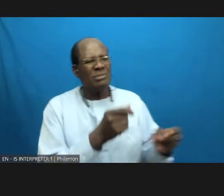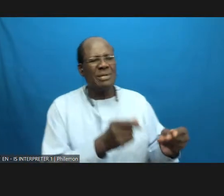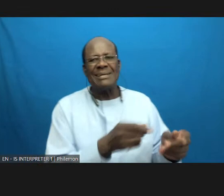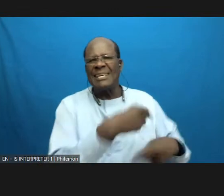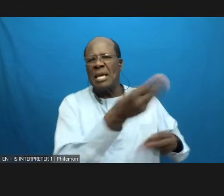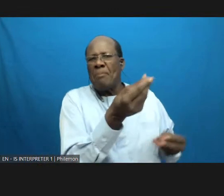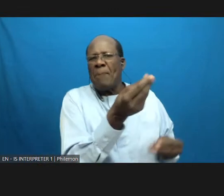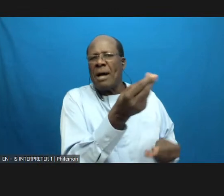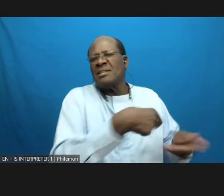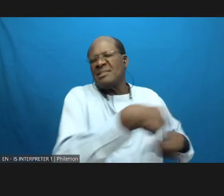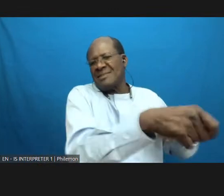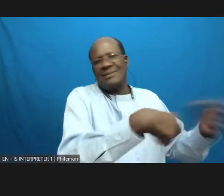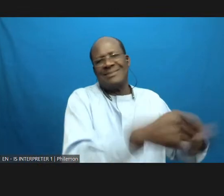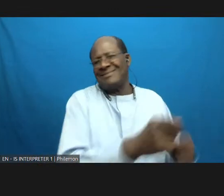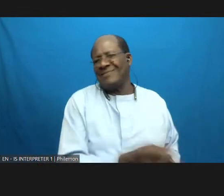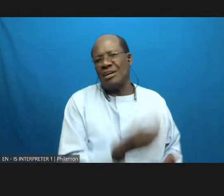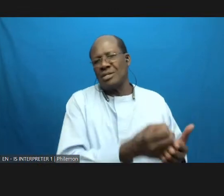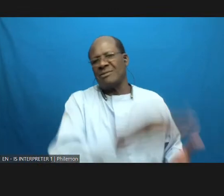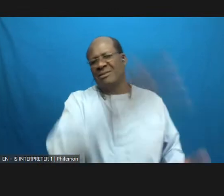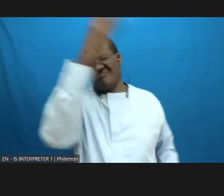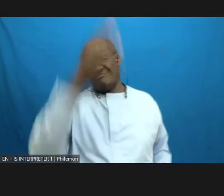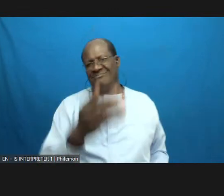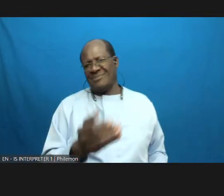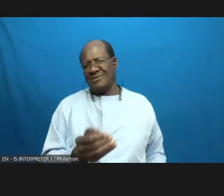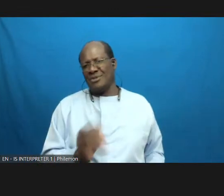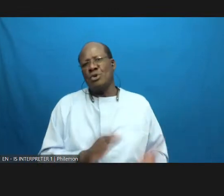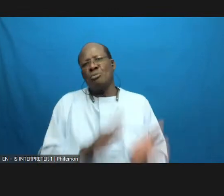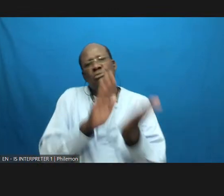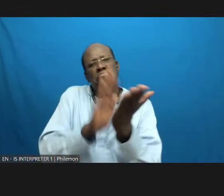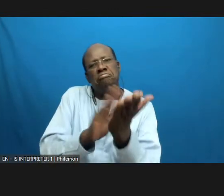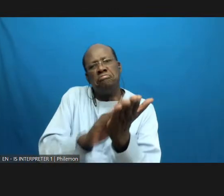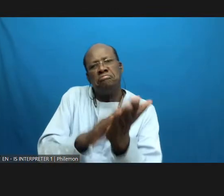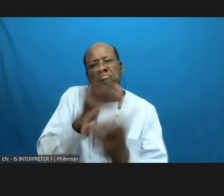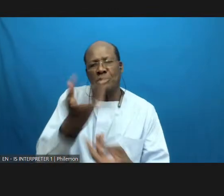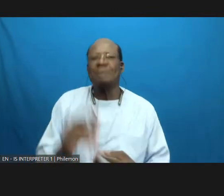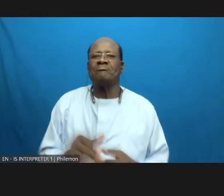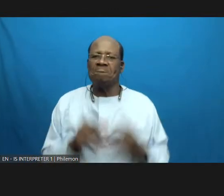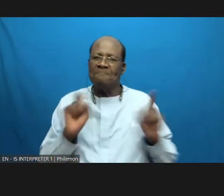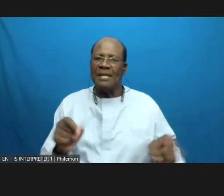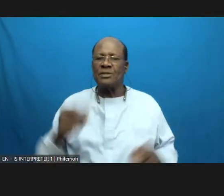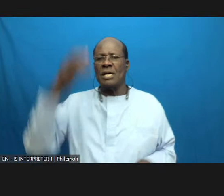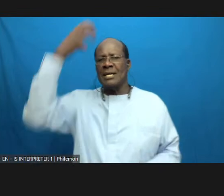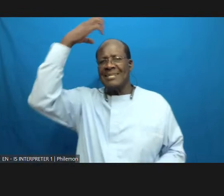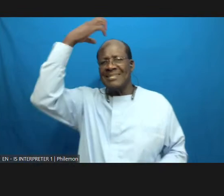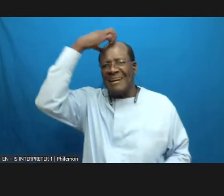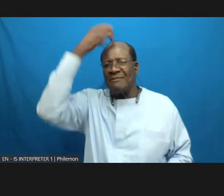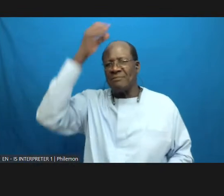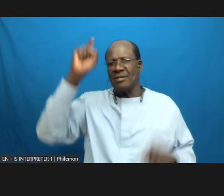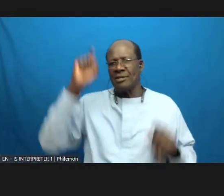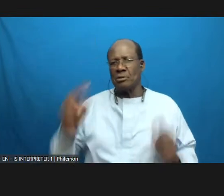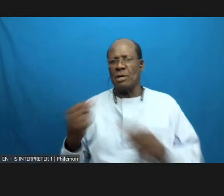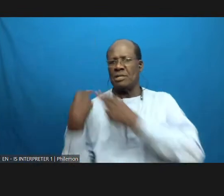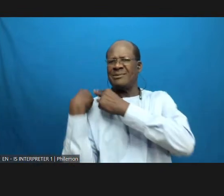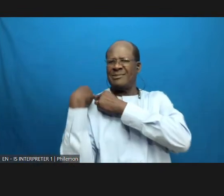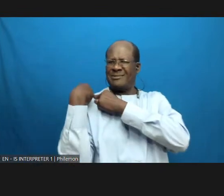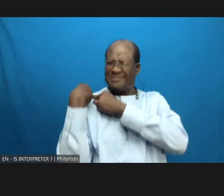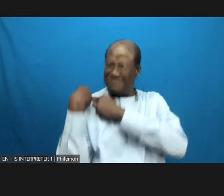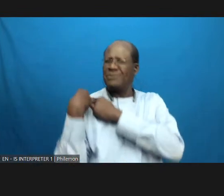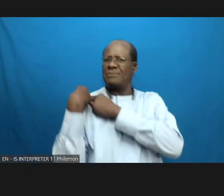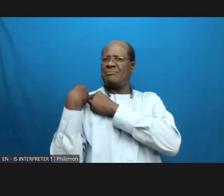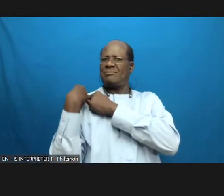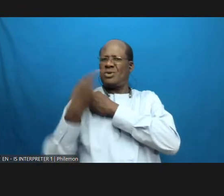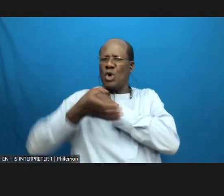government takes full responsibility of provision of water so that it is accessible even for